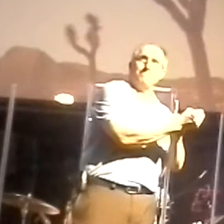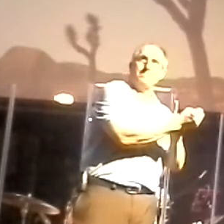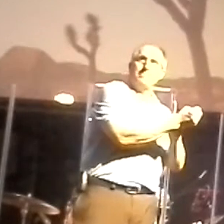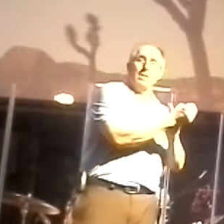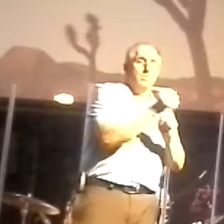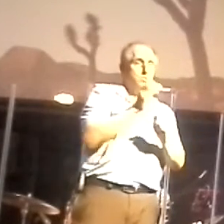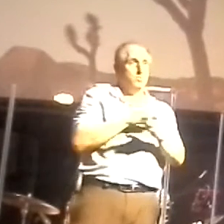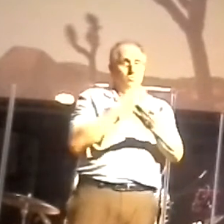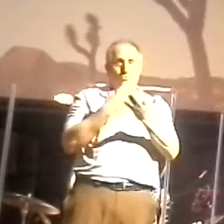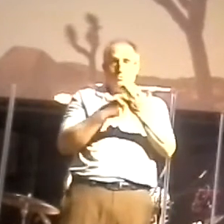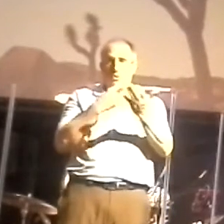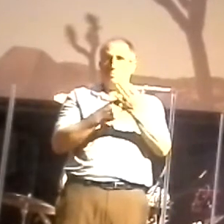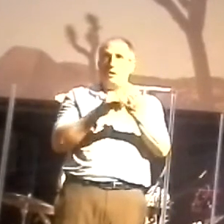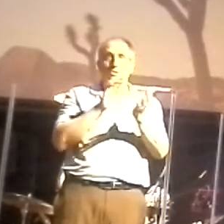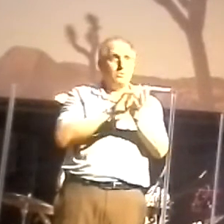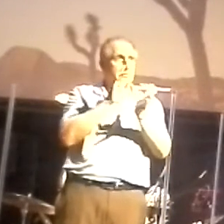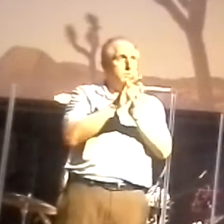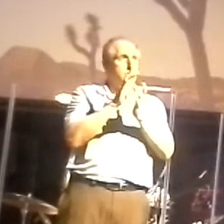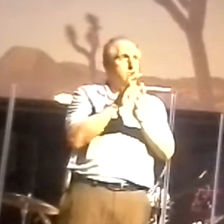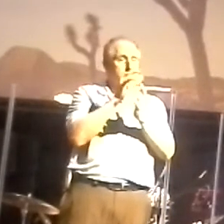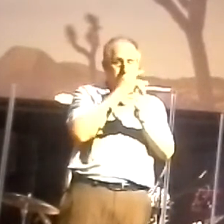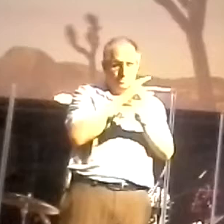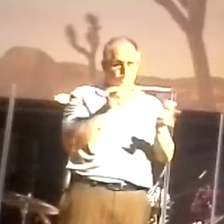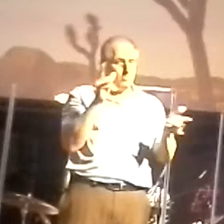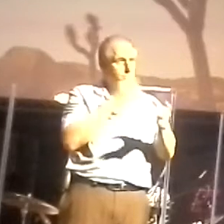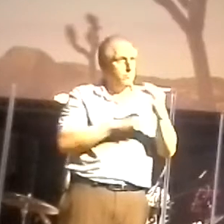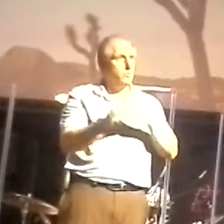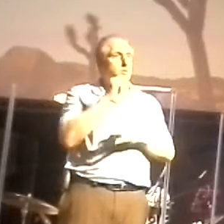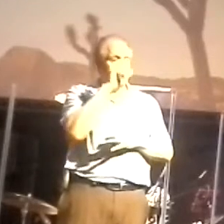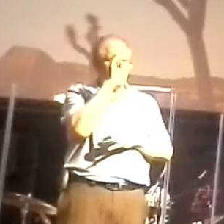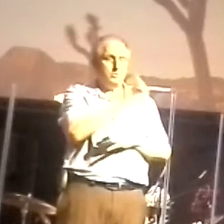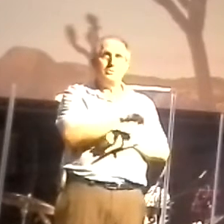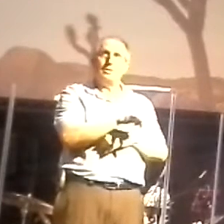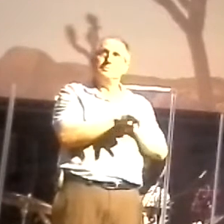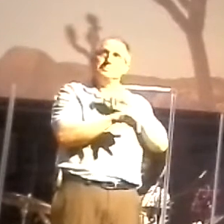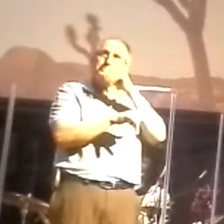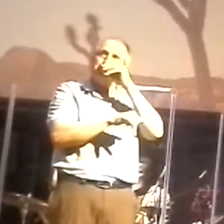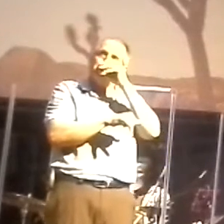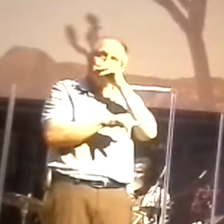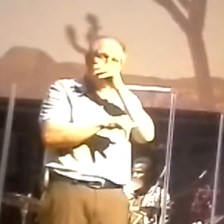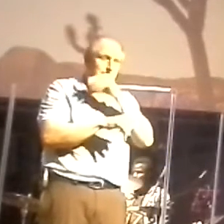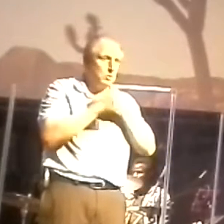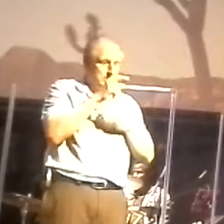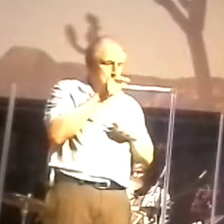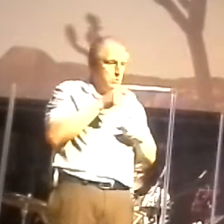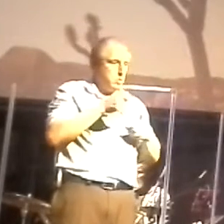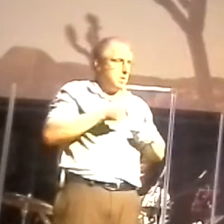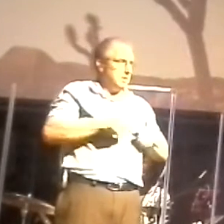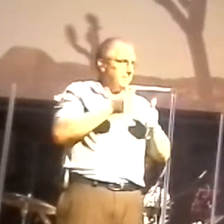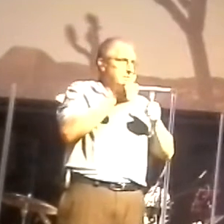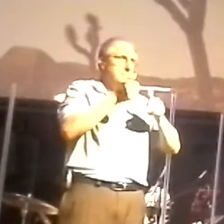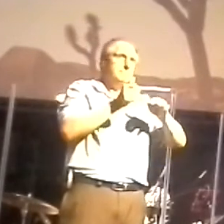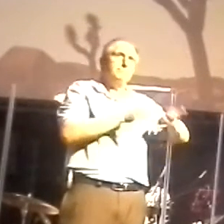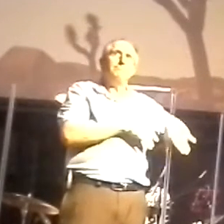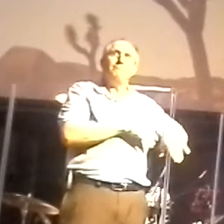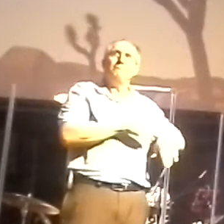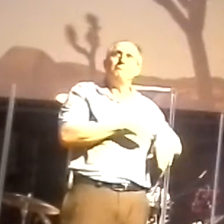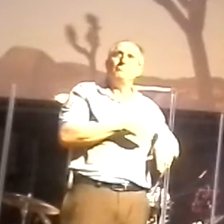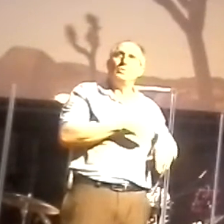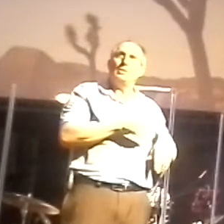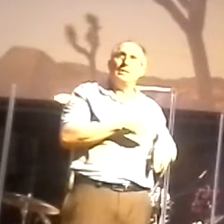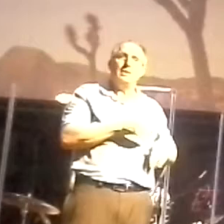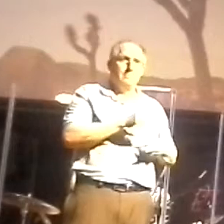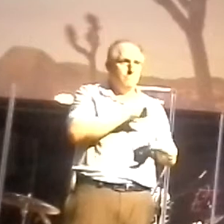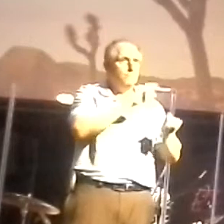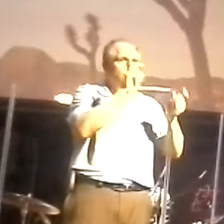really talks about Jesus, the one who paid the price so that we don't have to stay that way anymore. Don't have to live in the past. We don't have to be our old